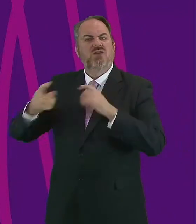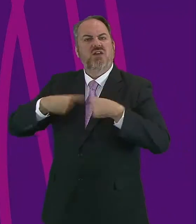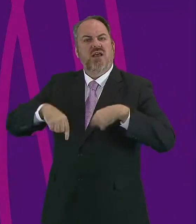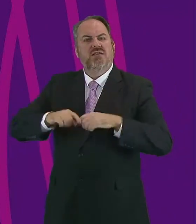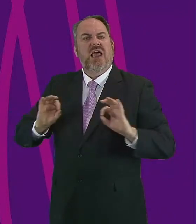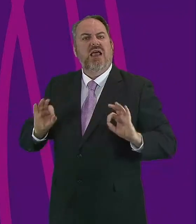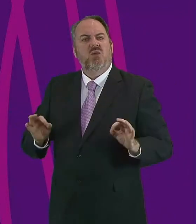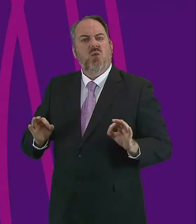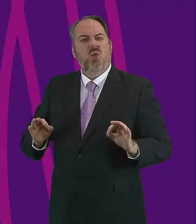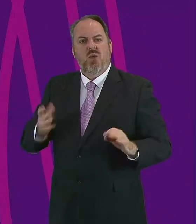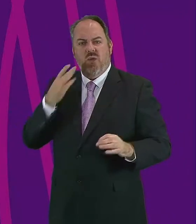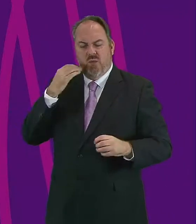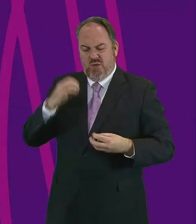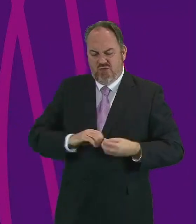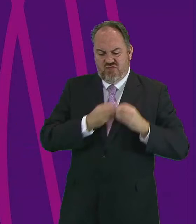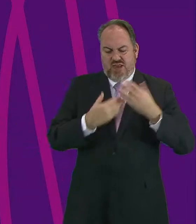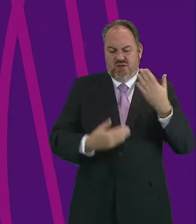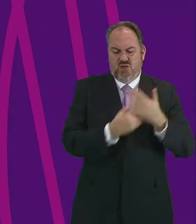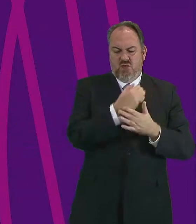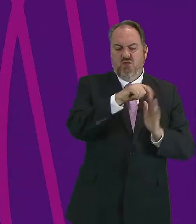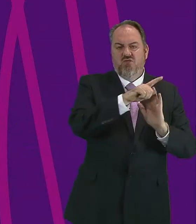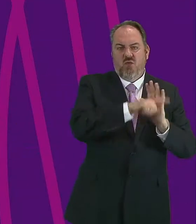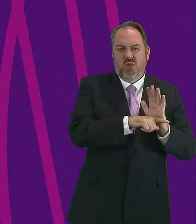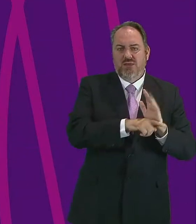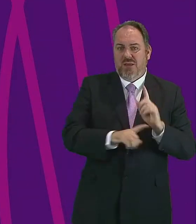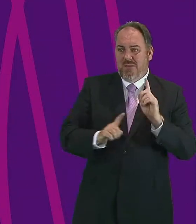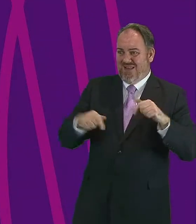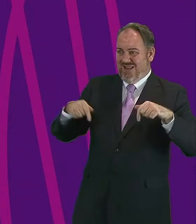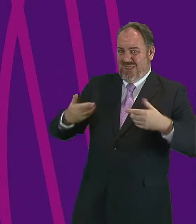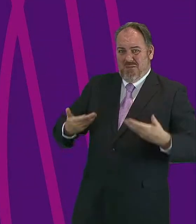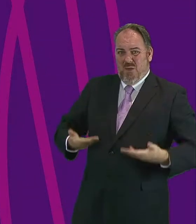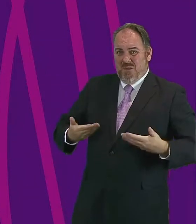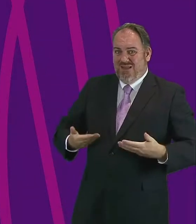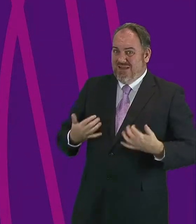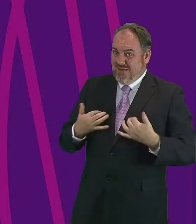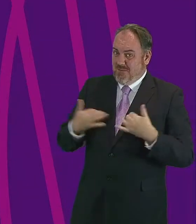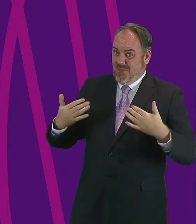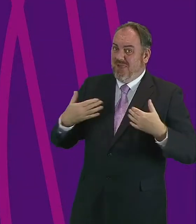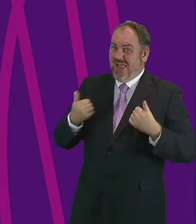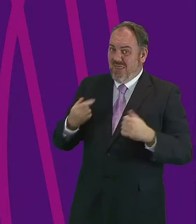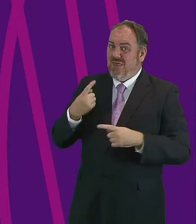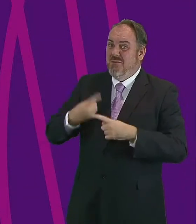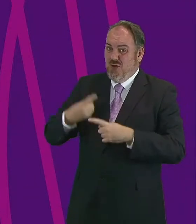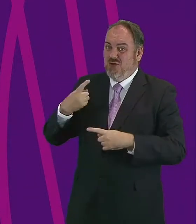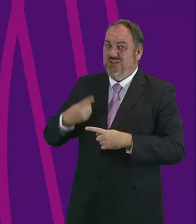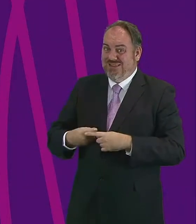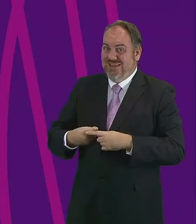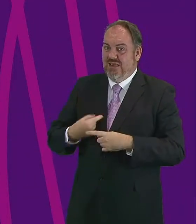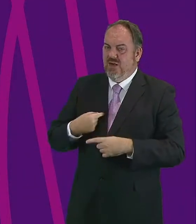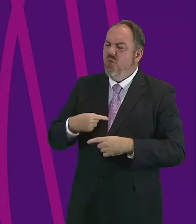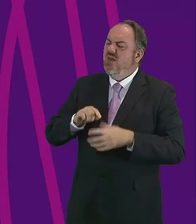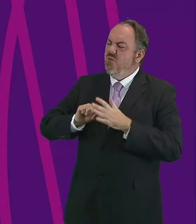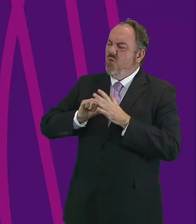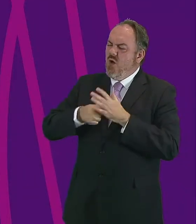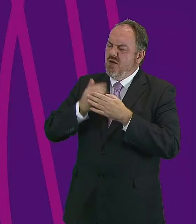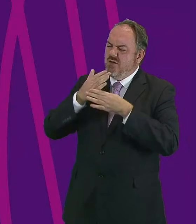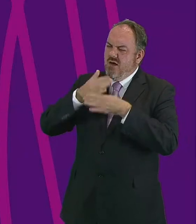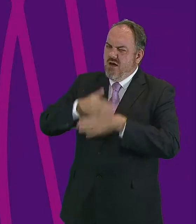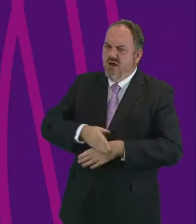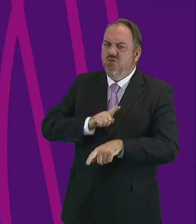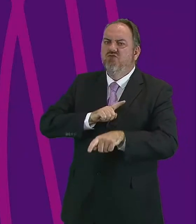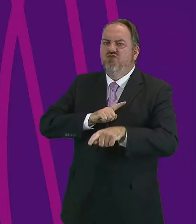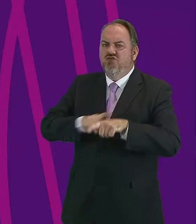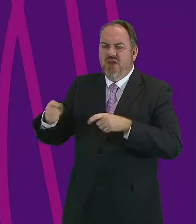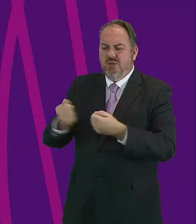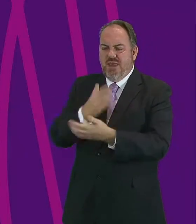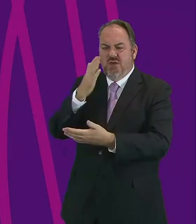the context of responding to the public health emergency, the government has made every effort to be accountable to Parliament. The First Minister has